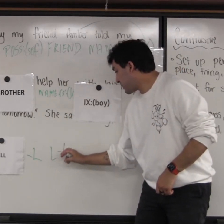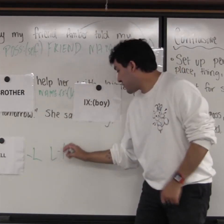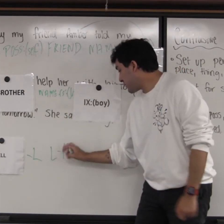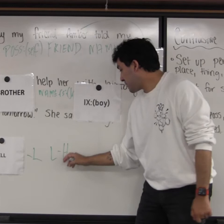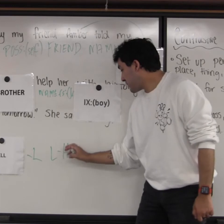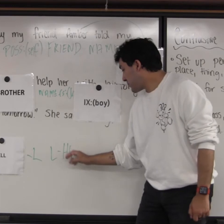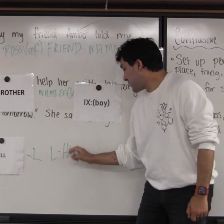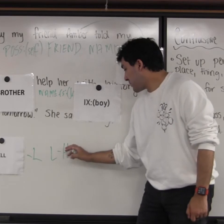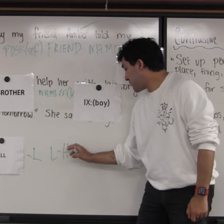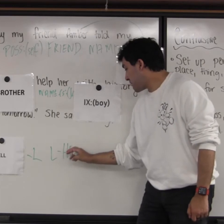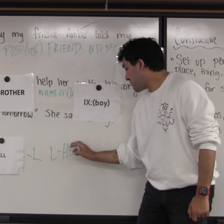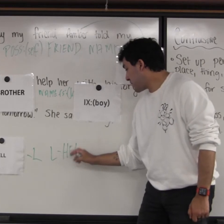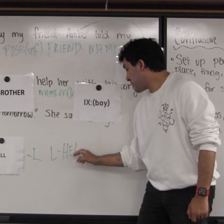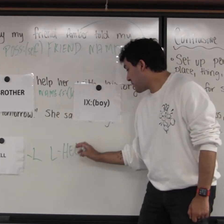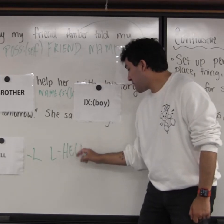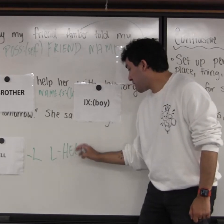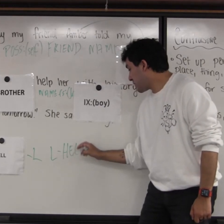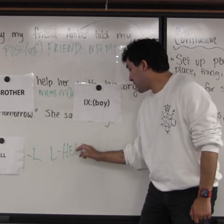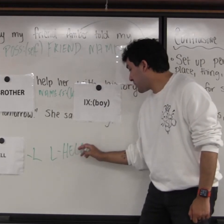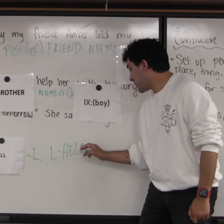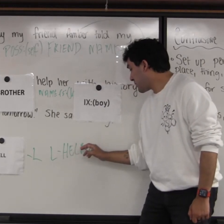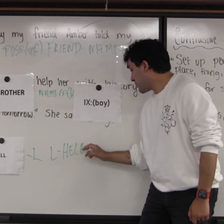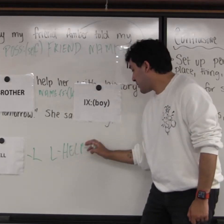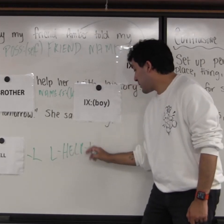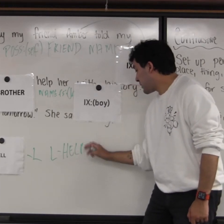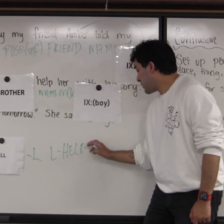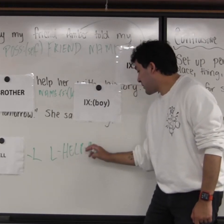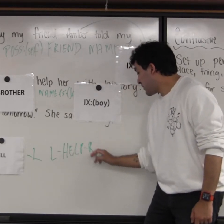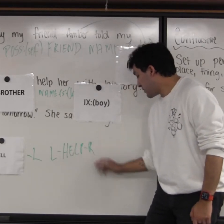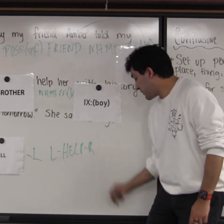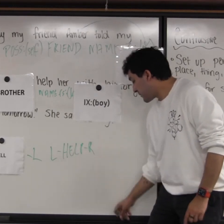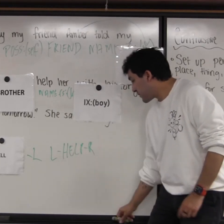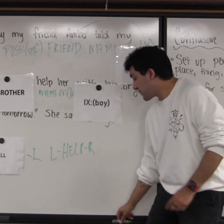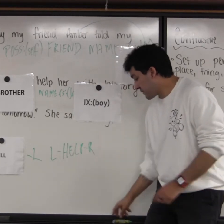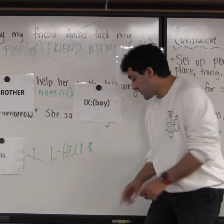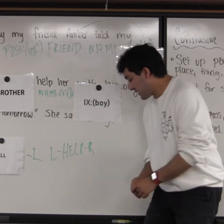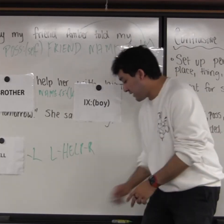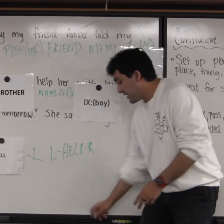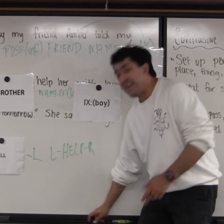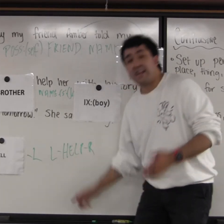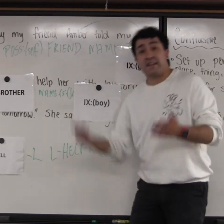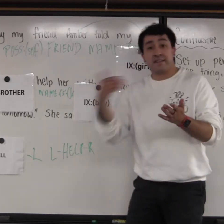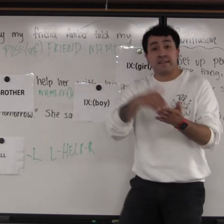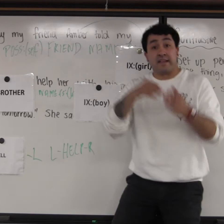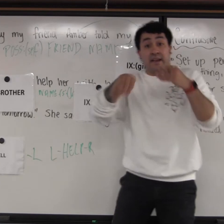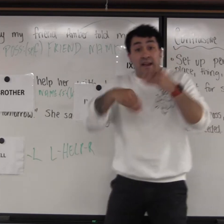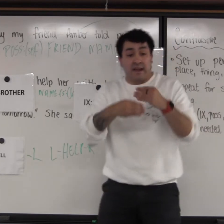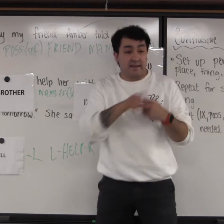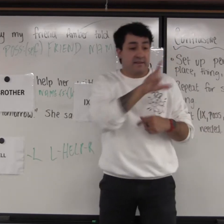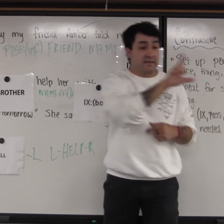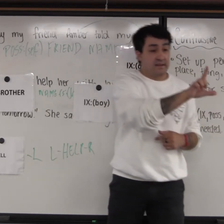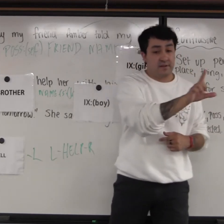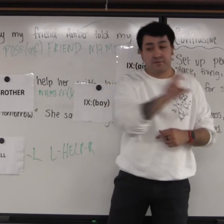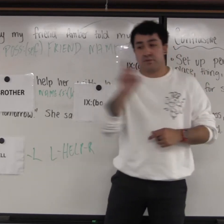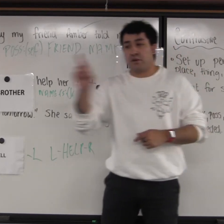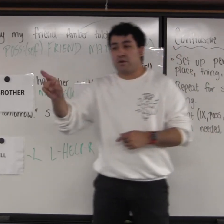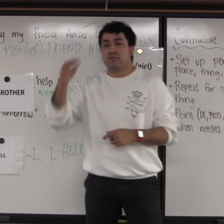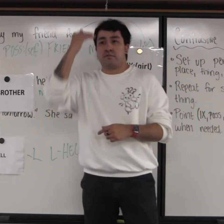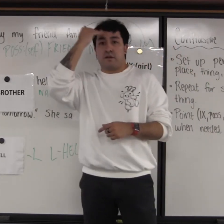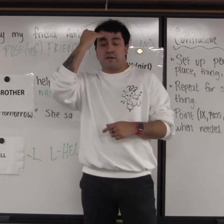left. And same with this idea of help, it's going to start on the left and end on the right. So it doesn't really matter